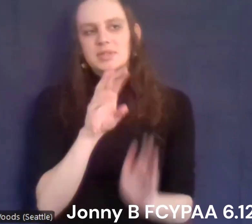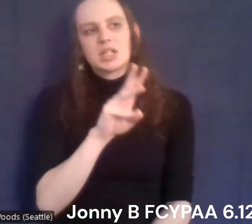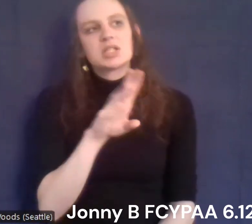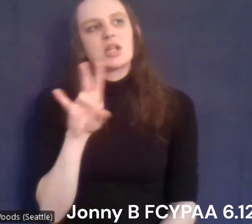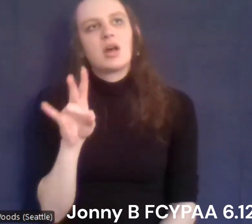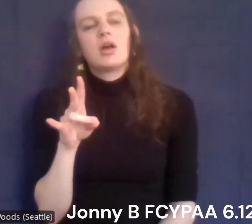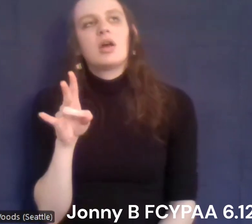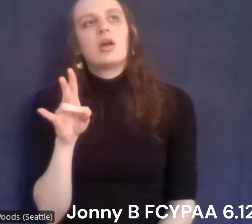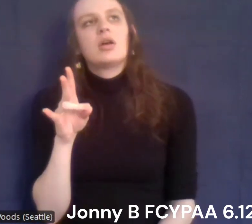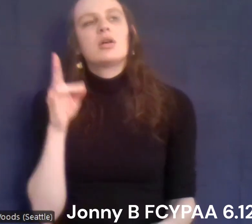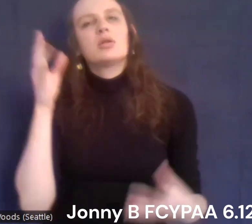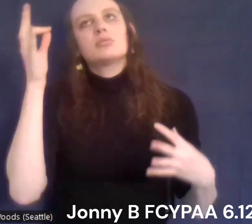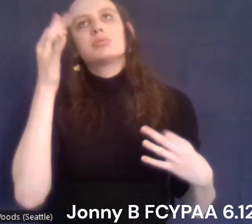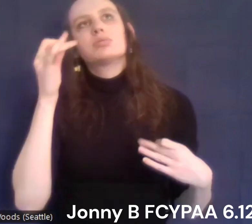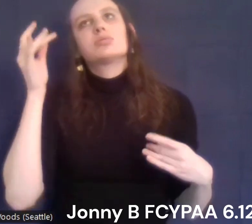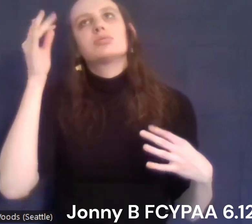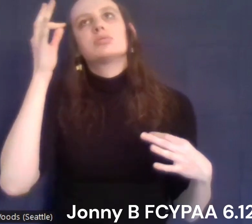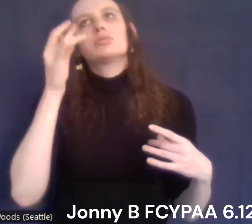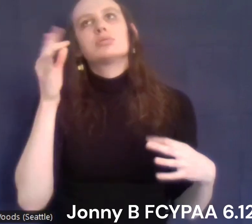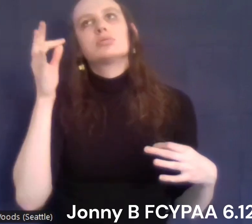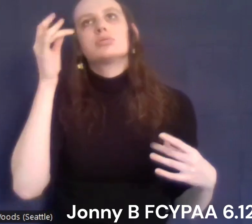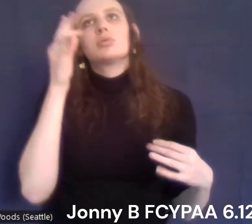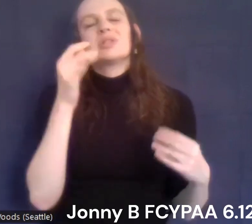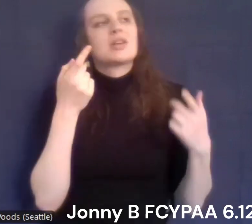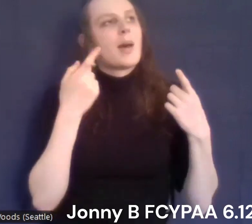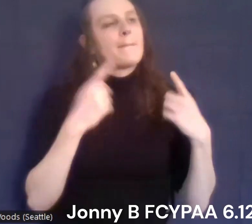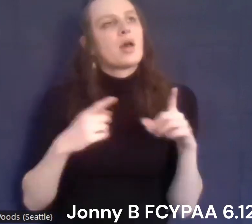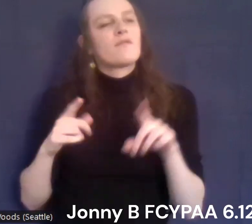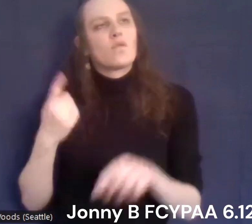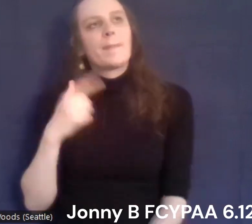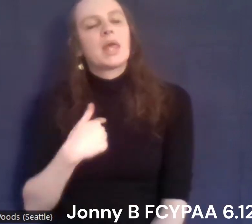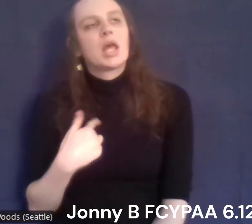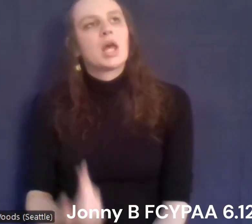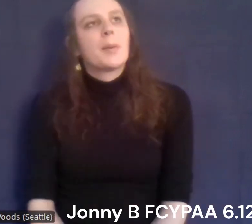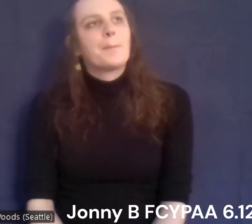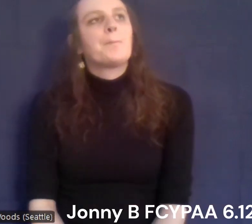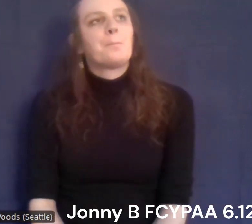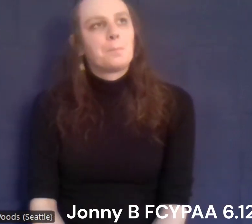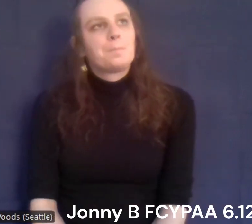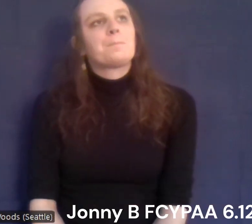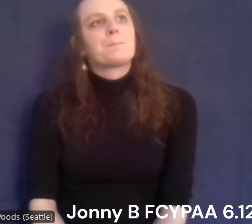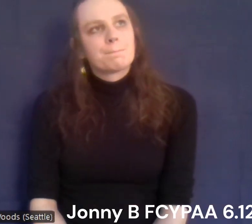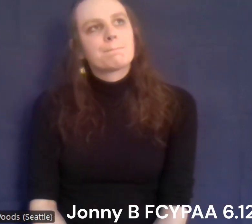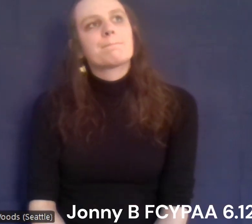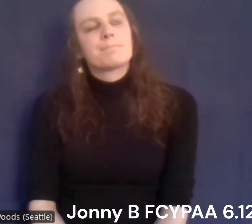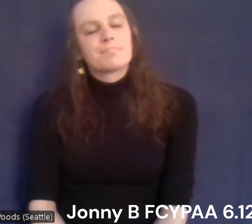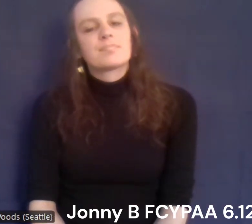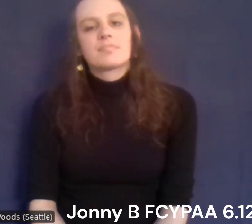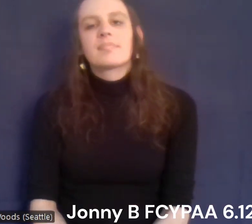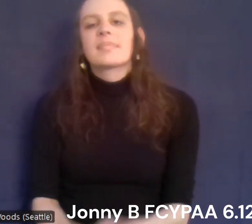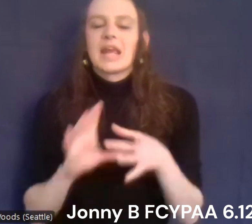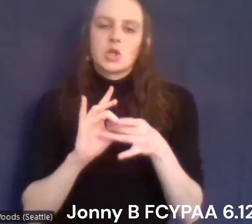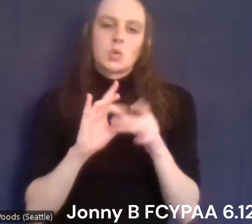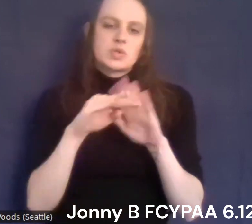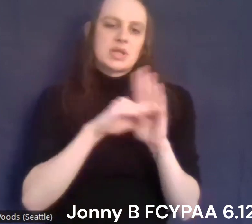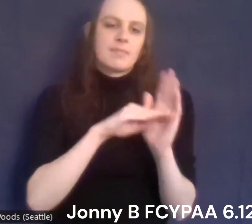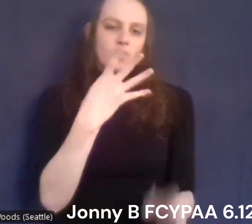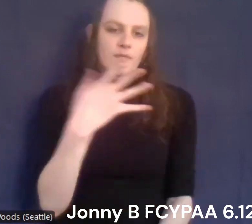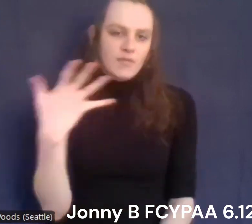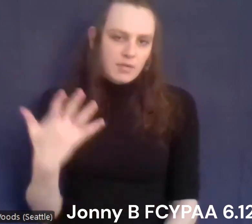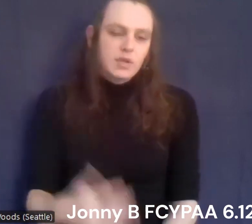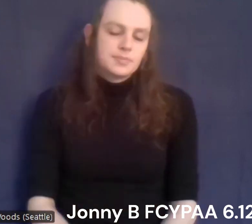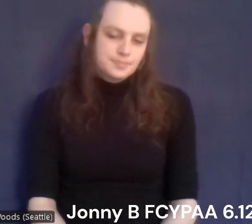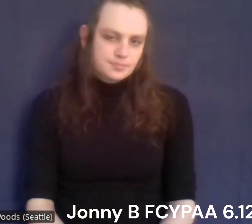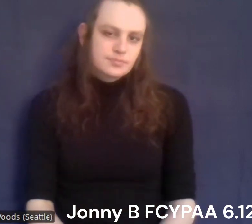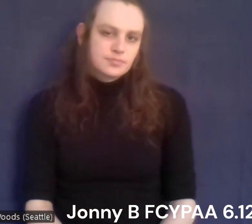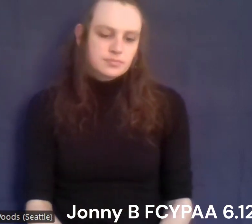own thoughts and reflecting on what just happened with the uh, fourth and fifth step, and like going through